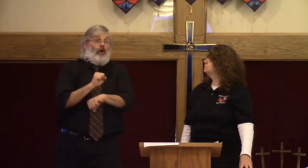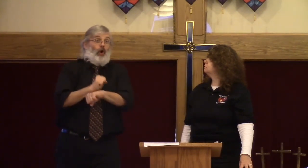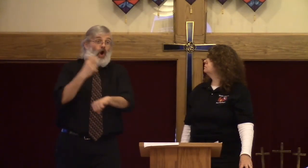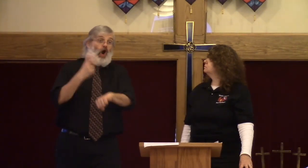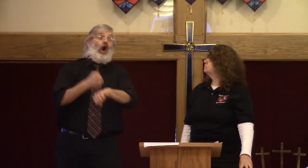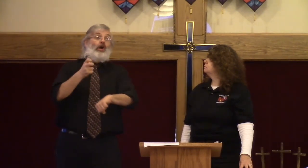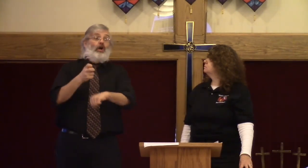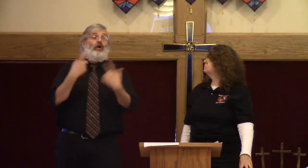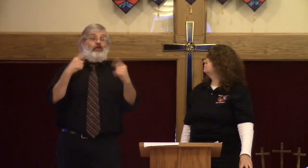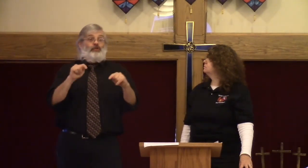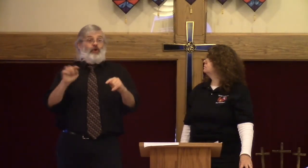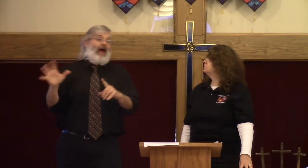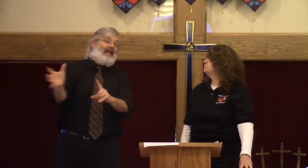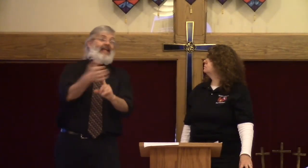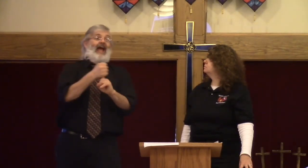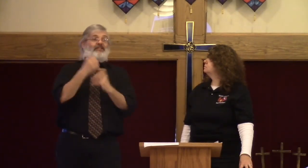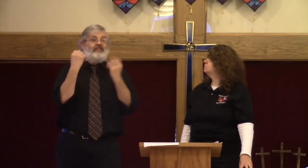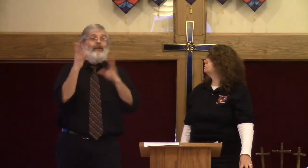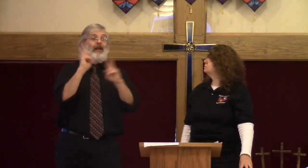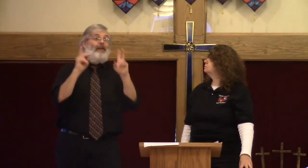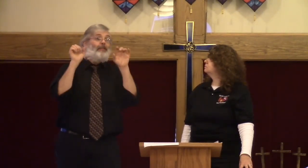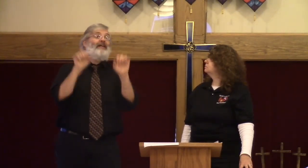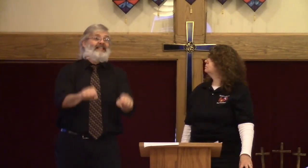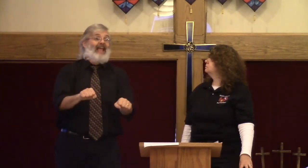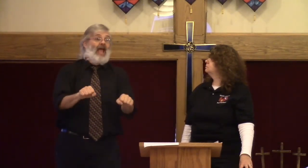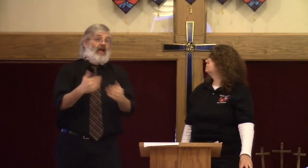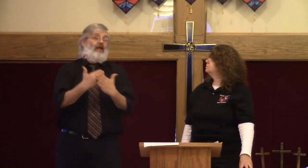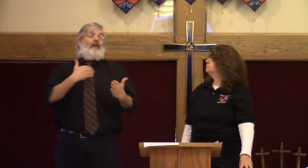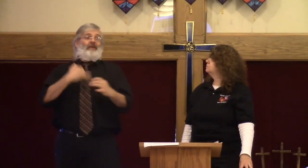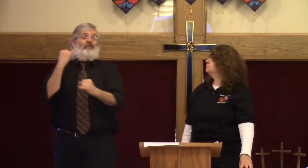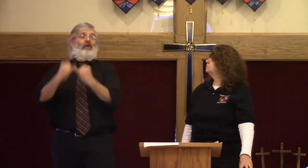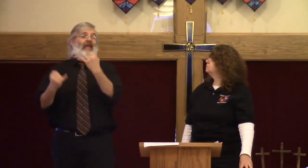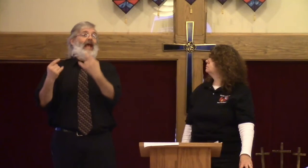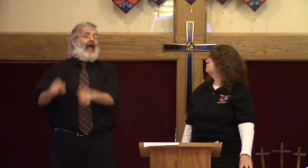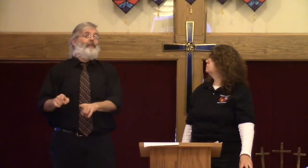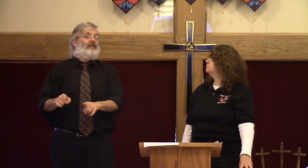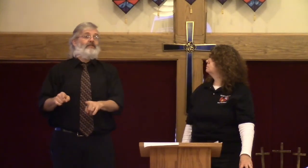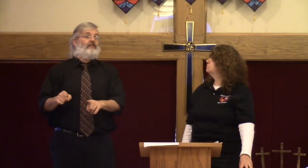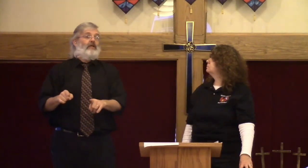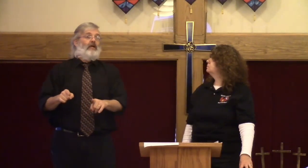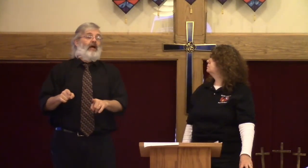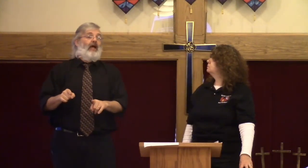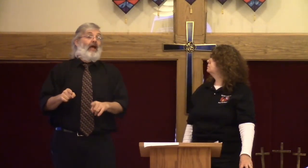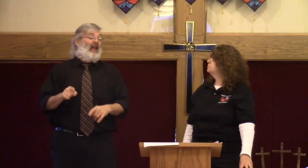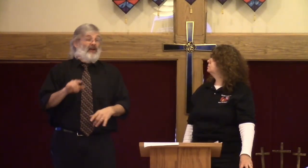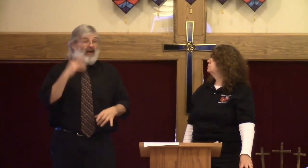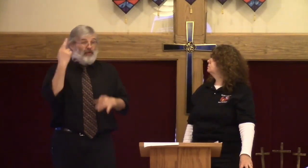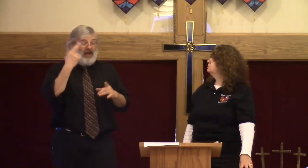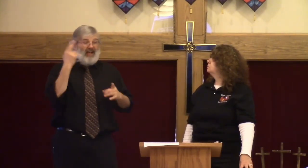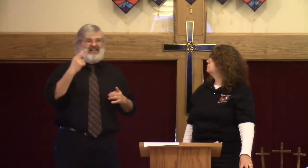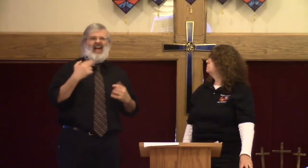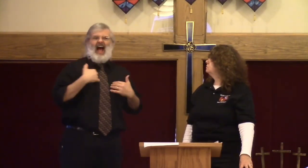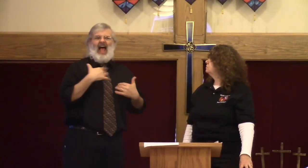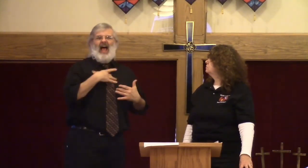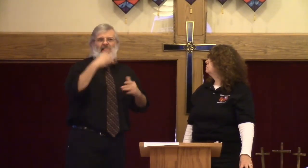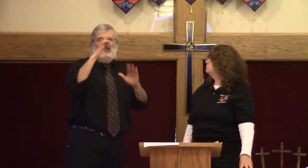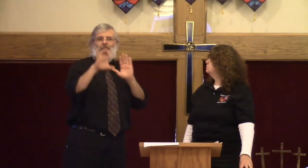work harder to try and catch as many people as he can before the end happens. And you have to realize that I like the